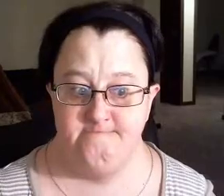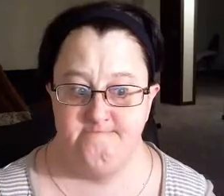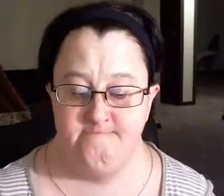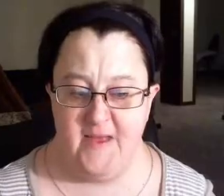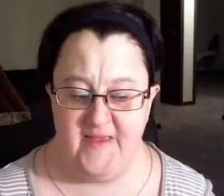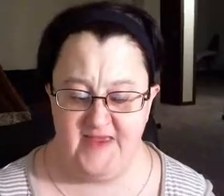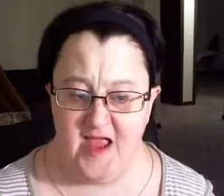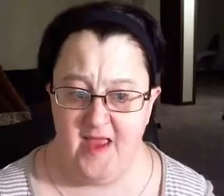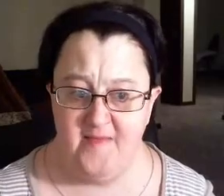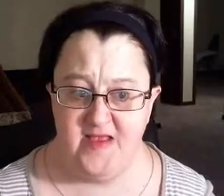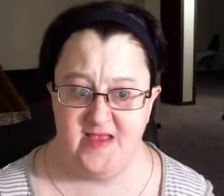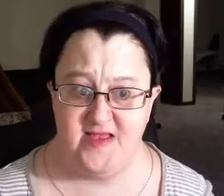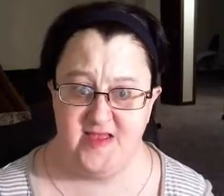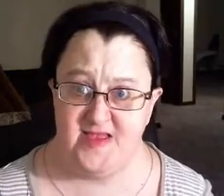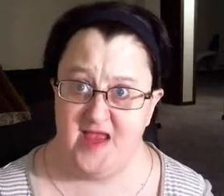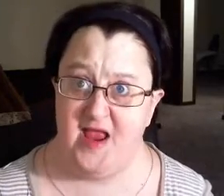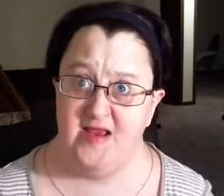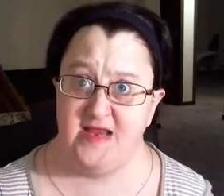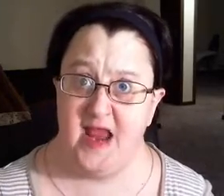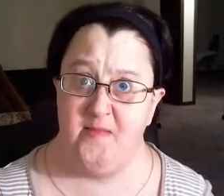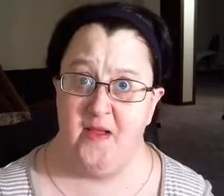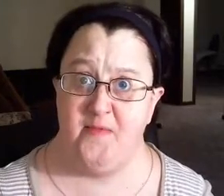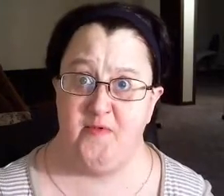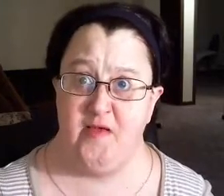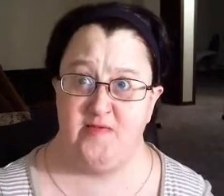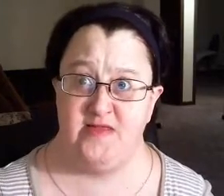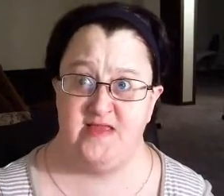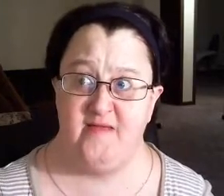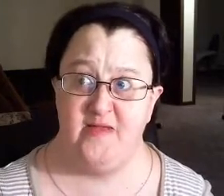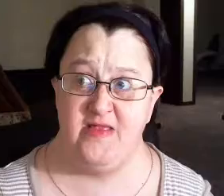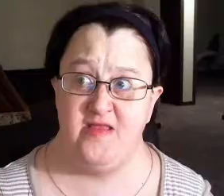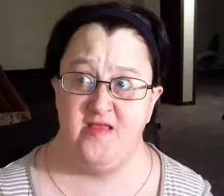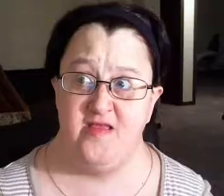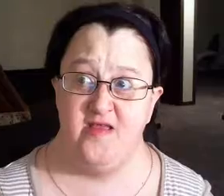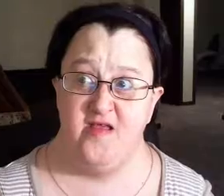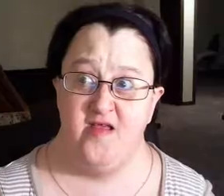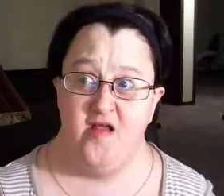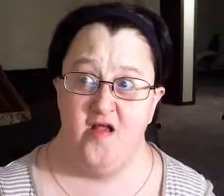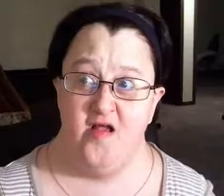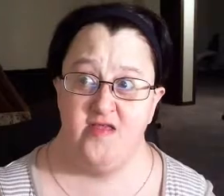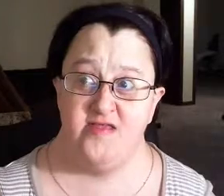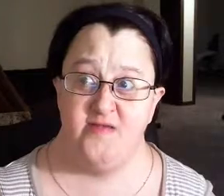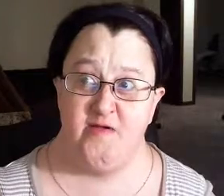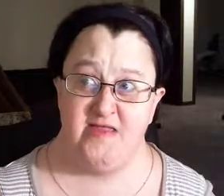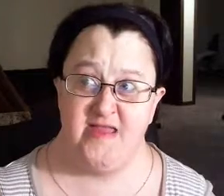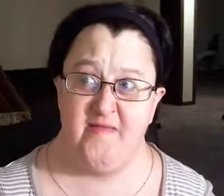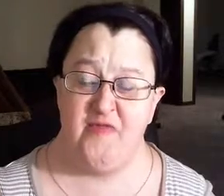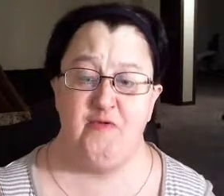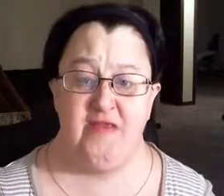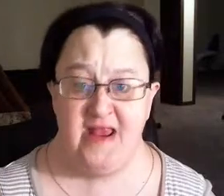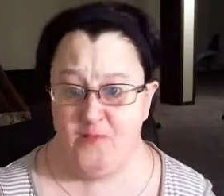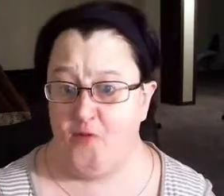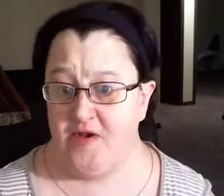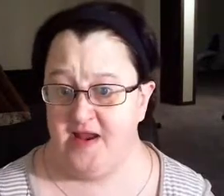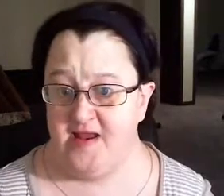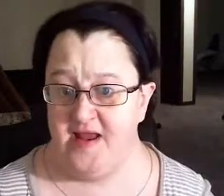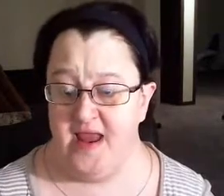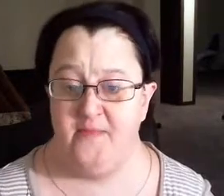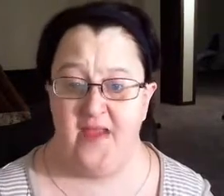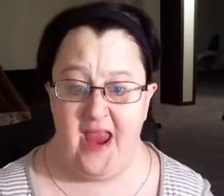by the time the sun came up around 7 7 30 in the morning and by